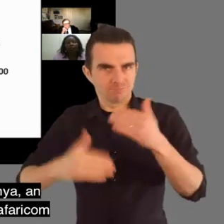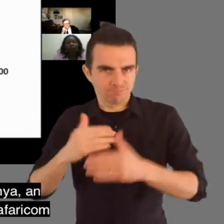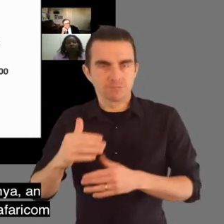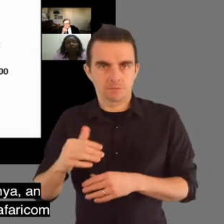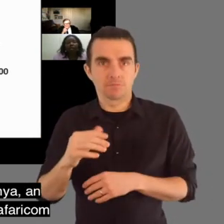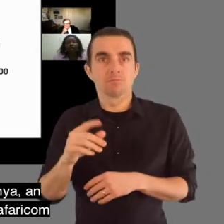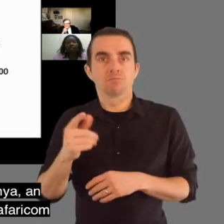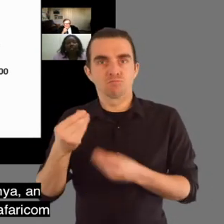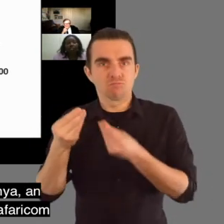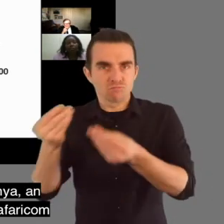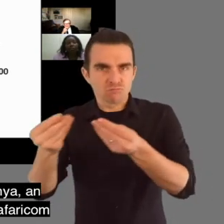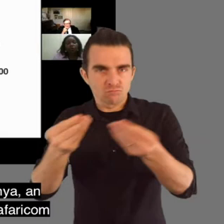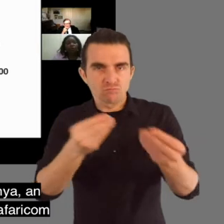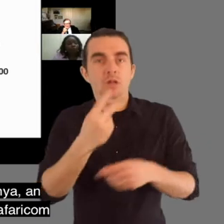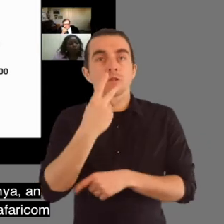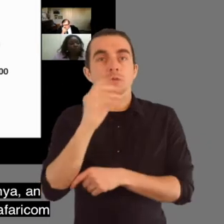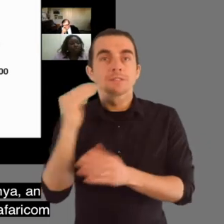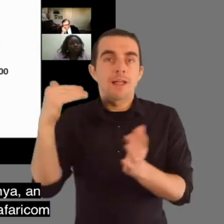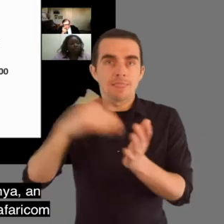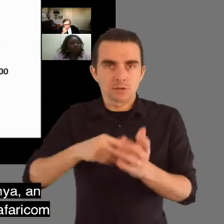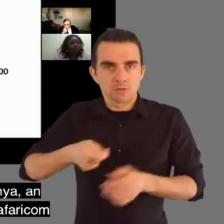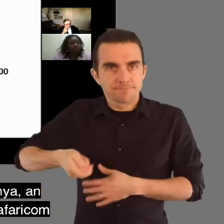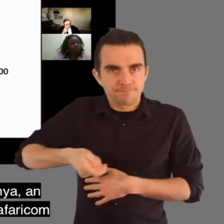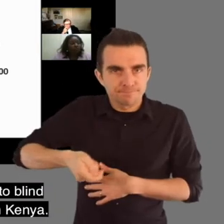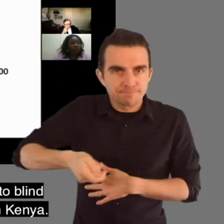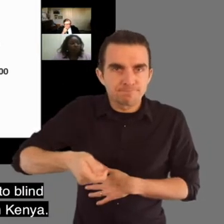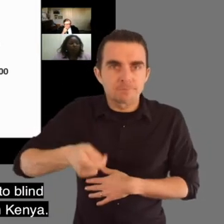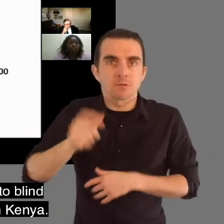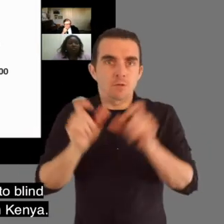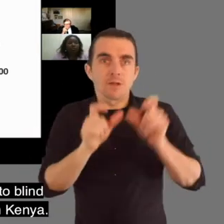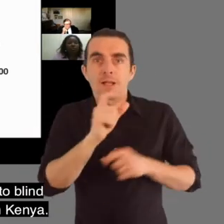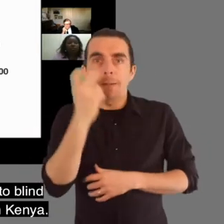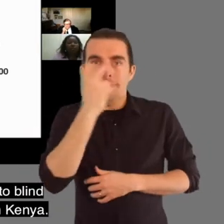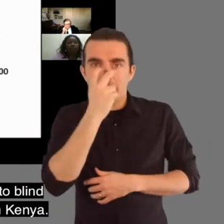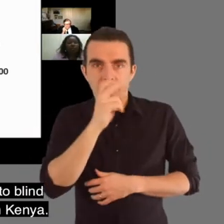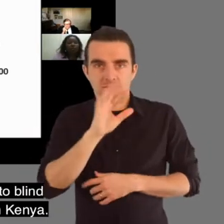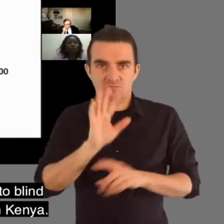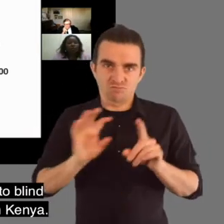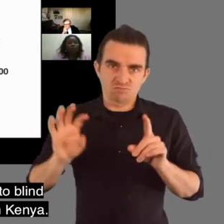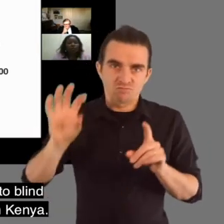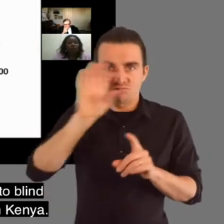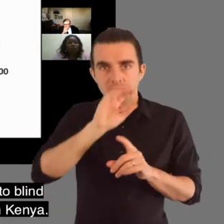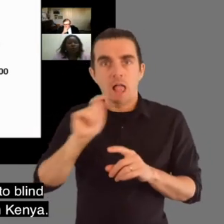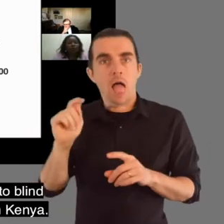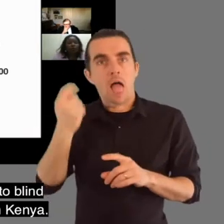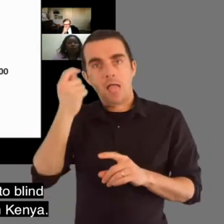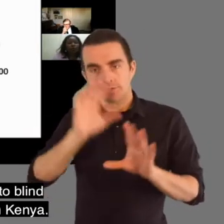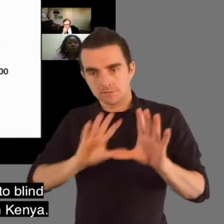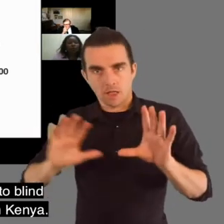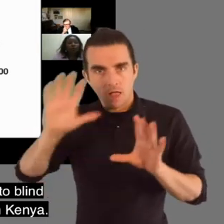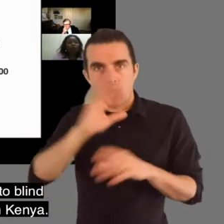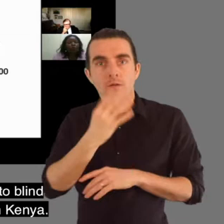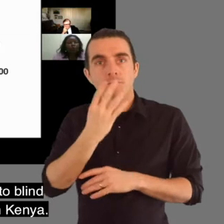Kenya, an international youth movement, Safaricom distributed over to